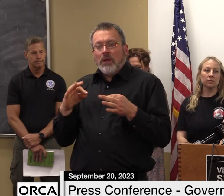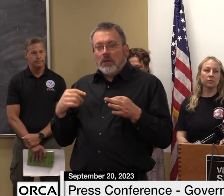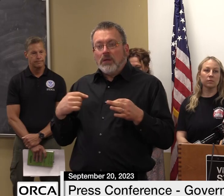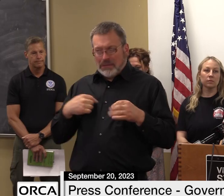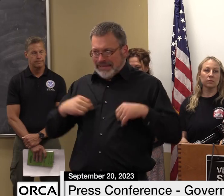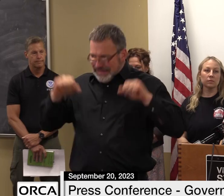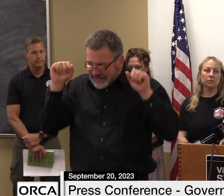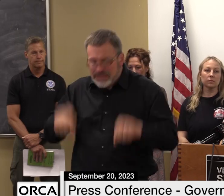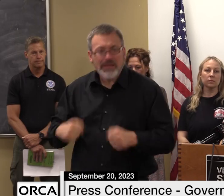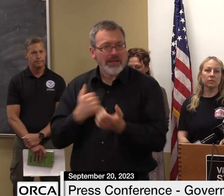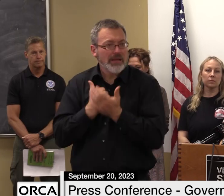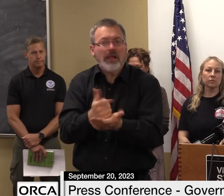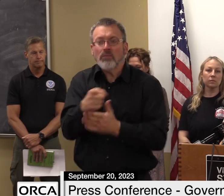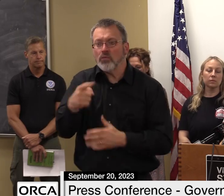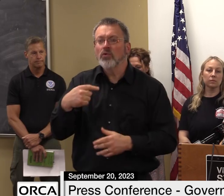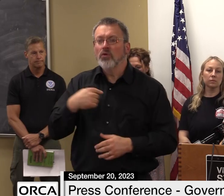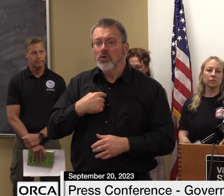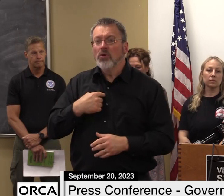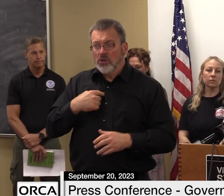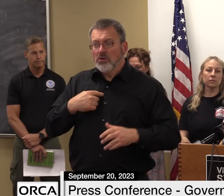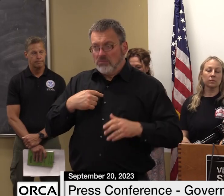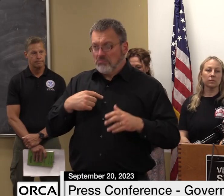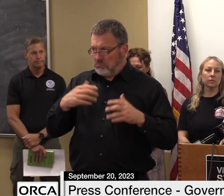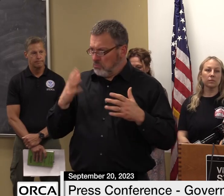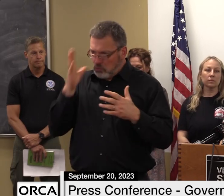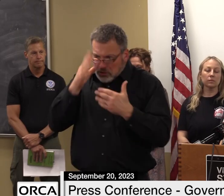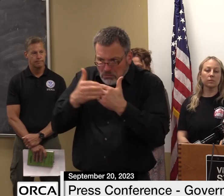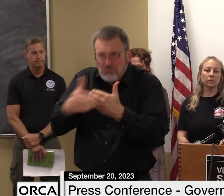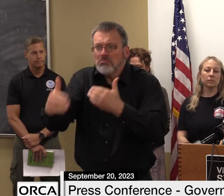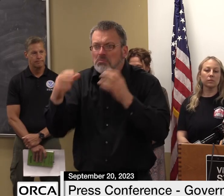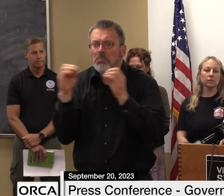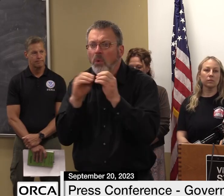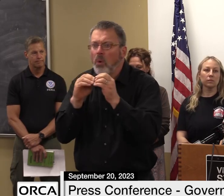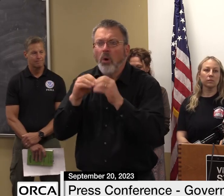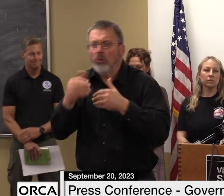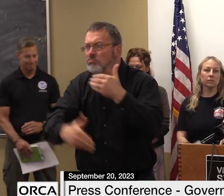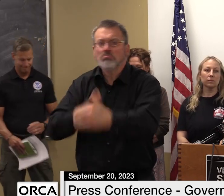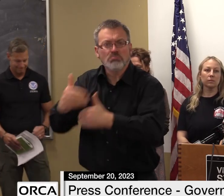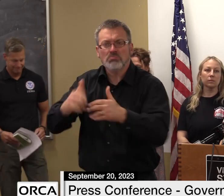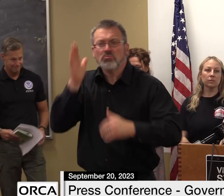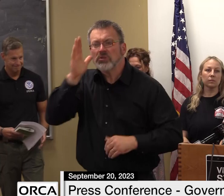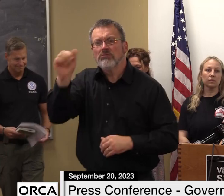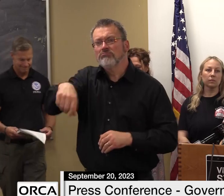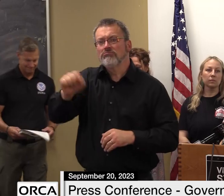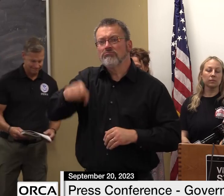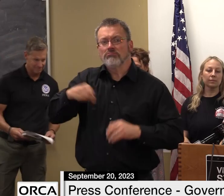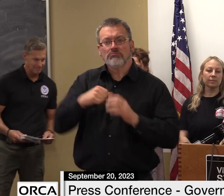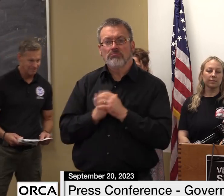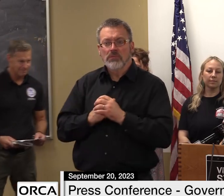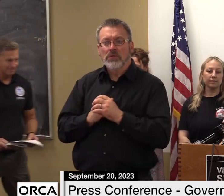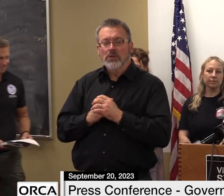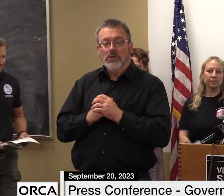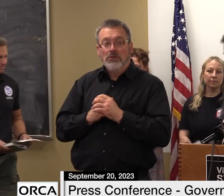have right now. And I think it will be worth it. So thank you. Now I'll turn it over to General Roy from FEMA.